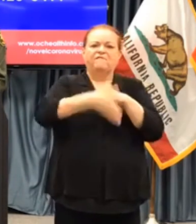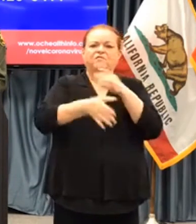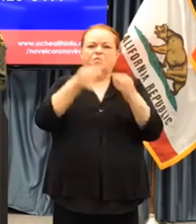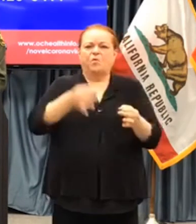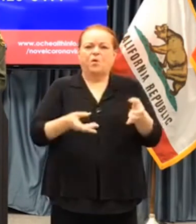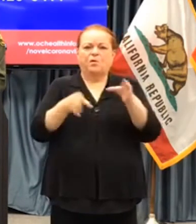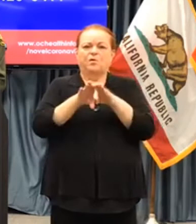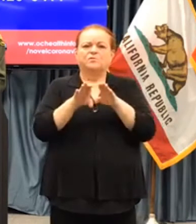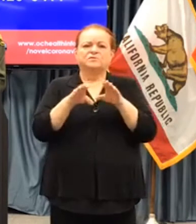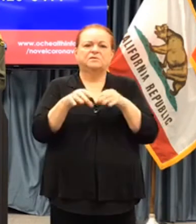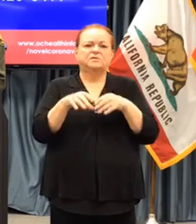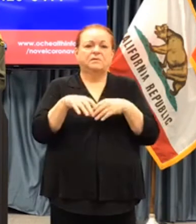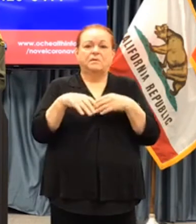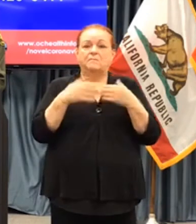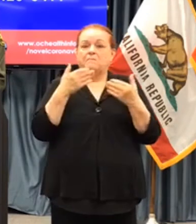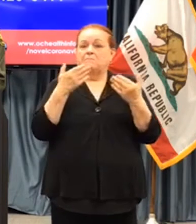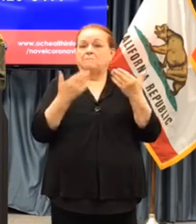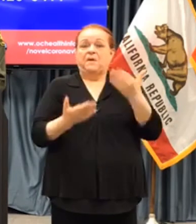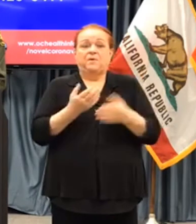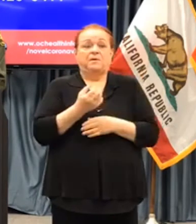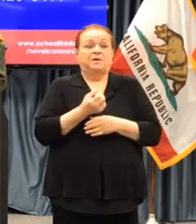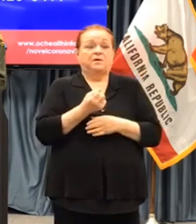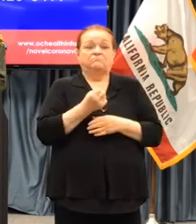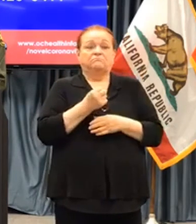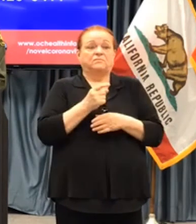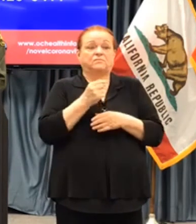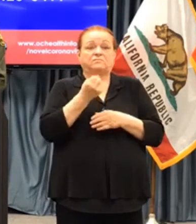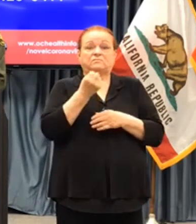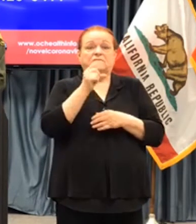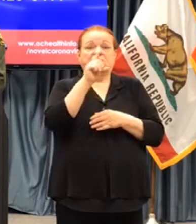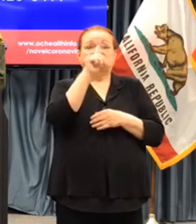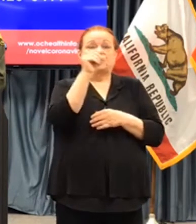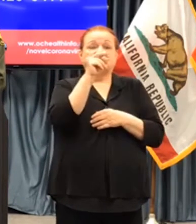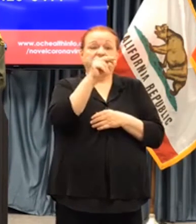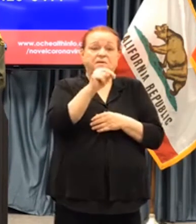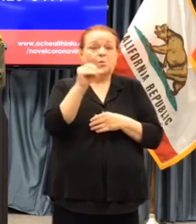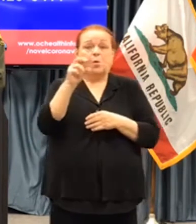sometimes by the dozens or hundreds, depending on how the court process